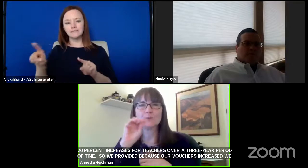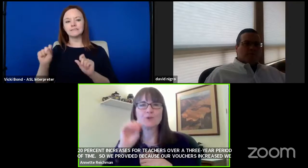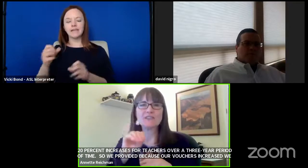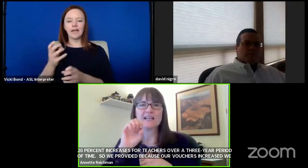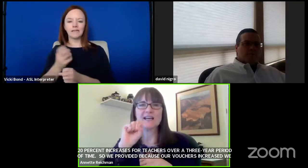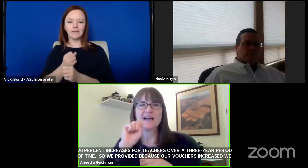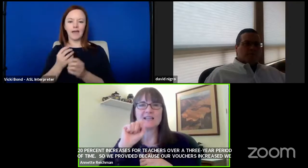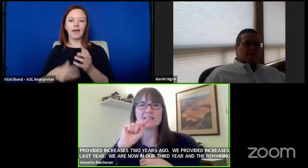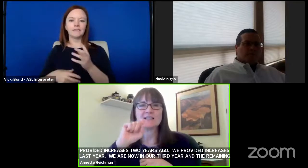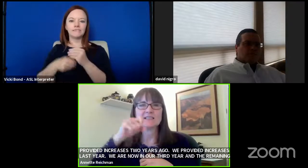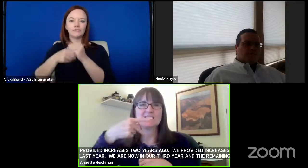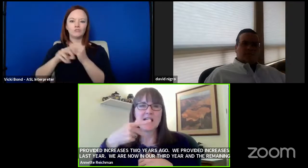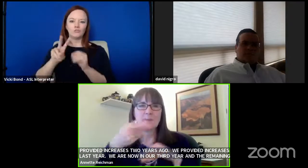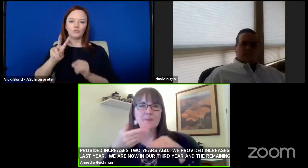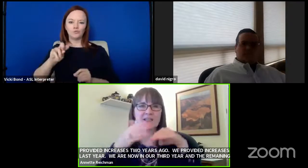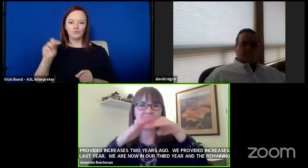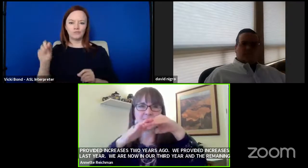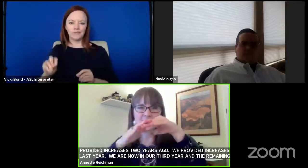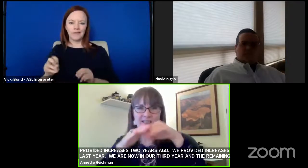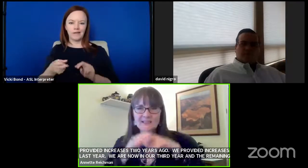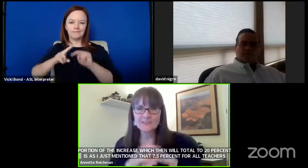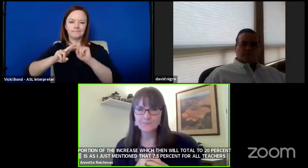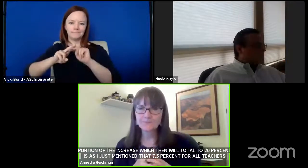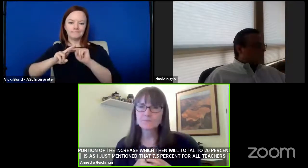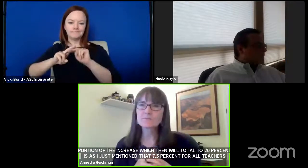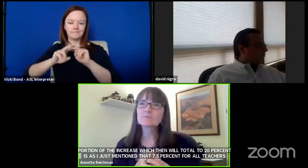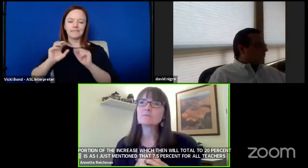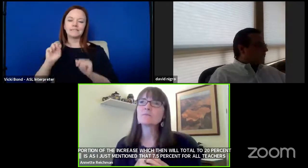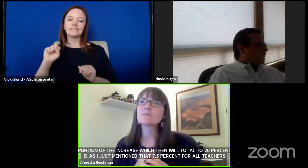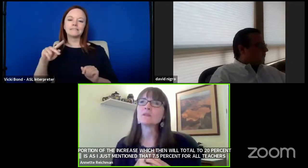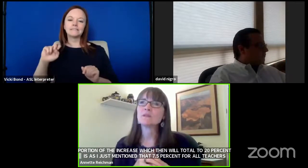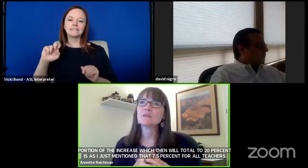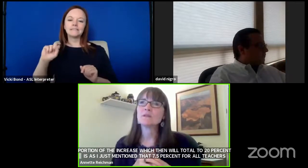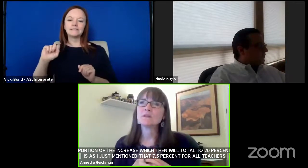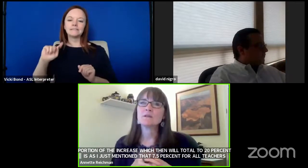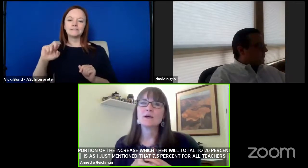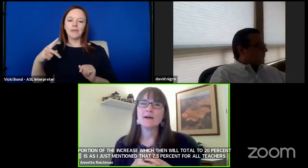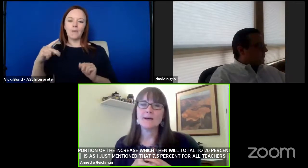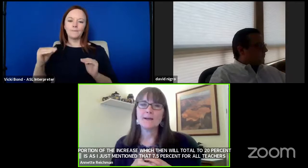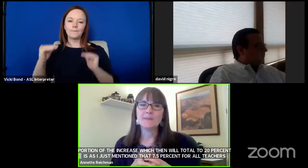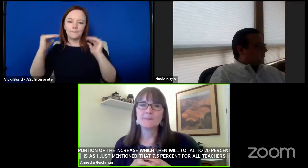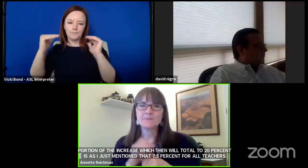additional 2% step increase.